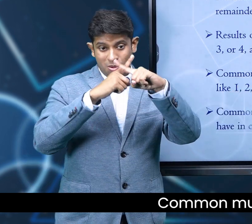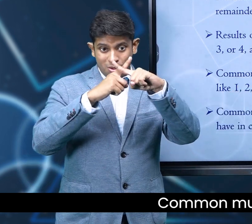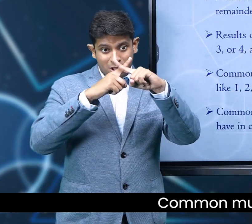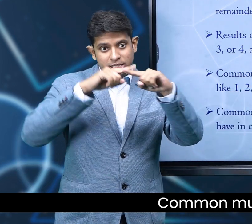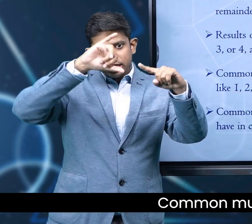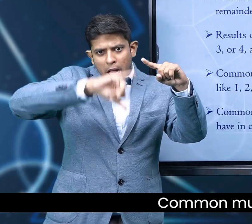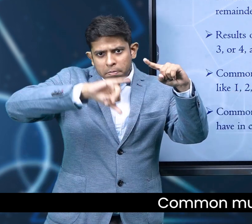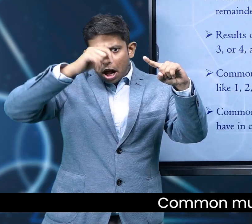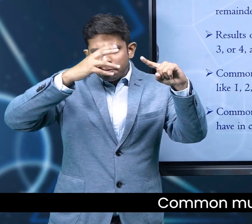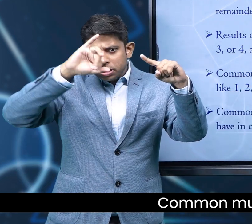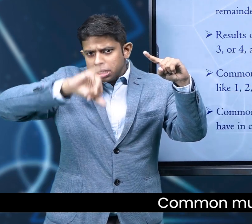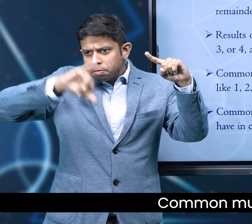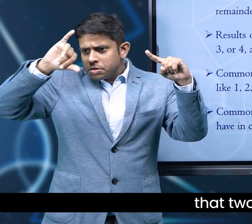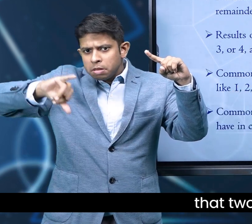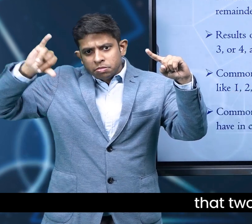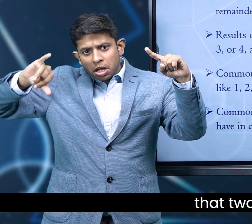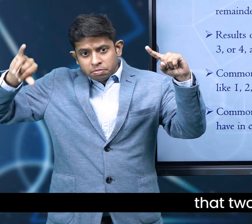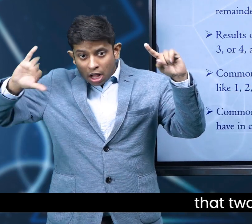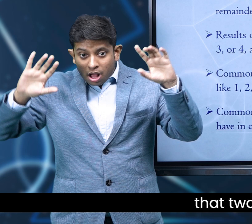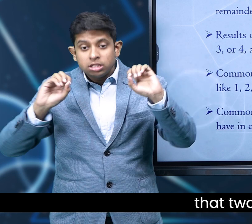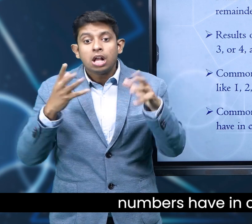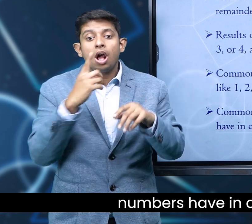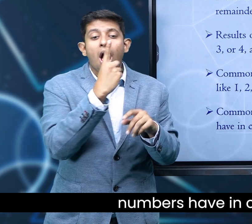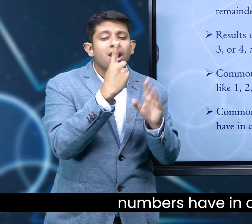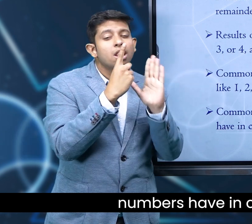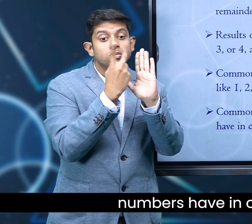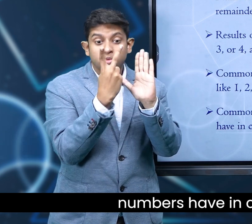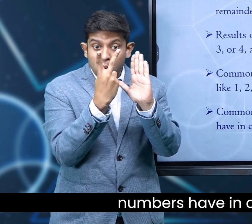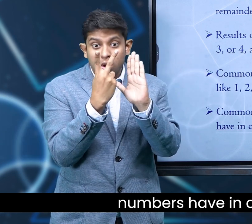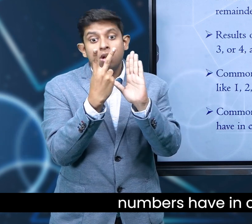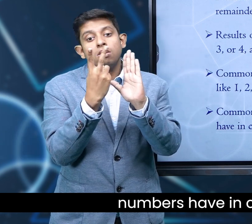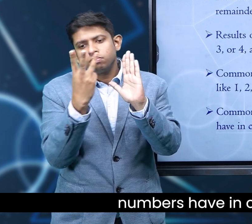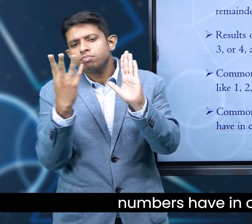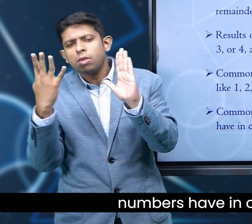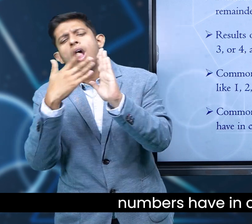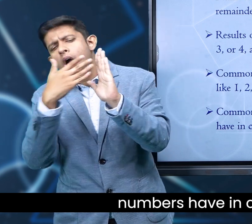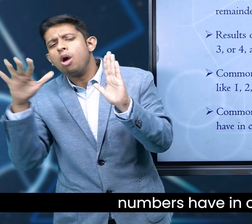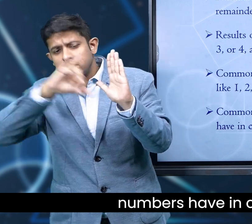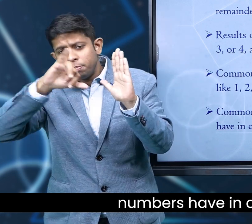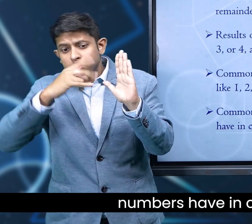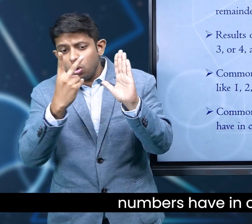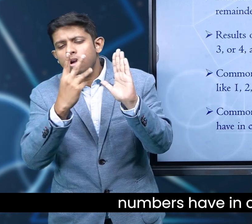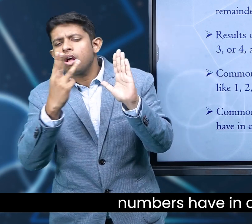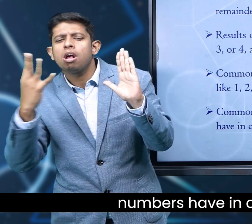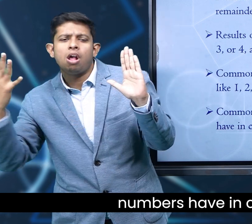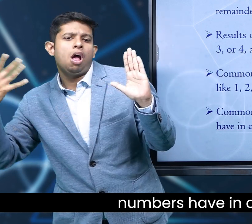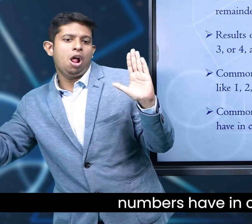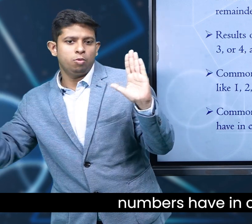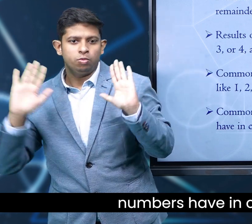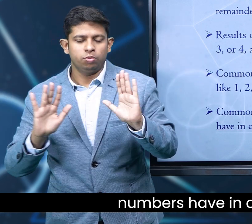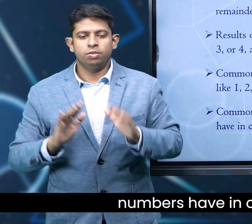Common multiples are numbers that two or more given numbers have in common, such as 12 or 24.